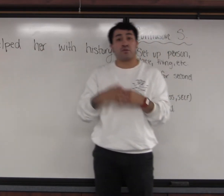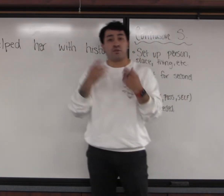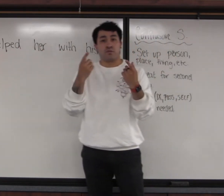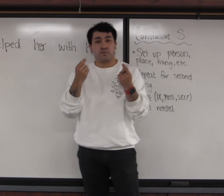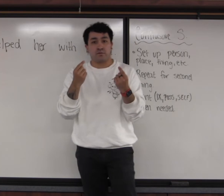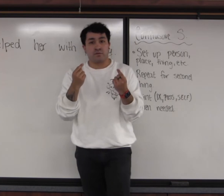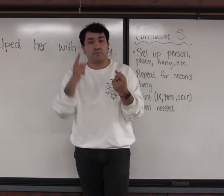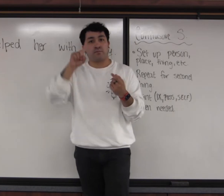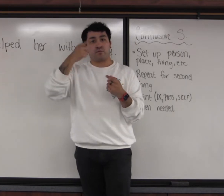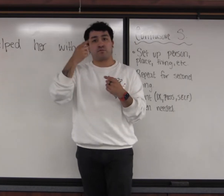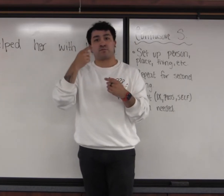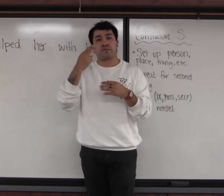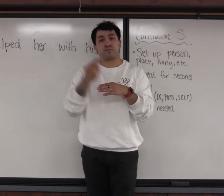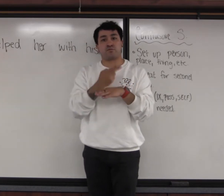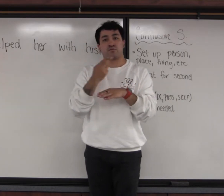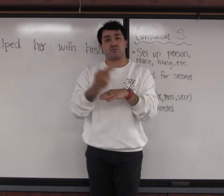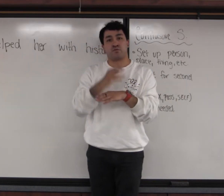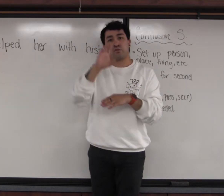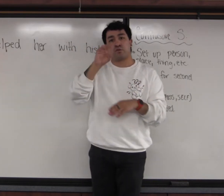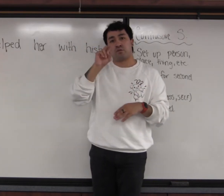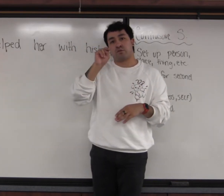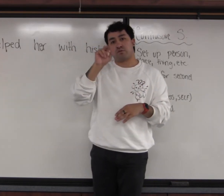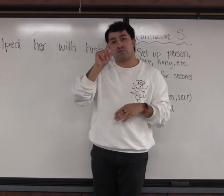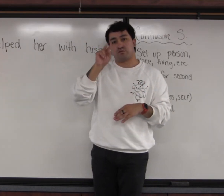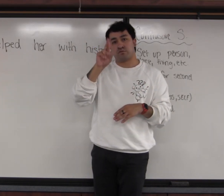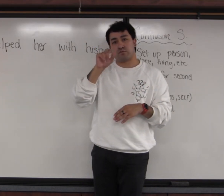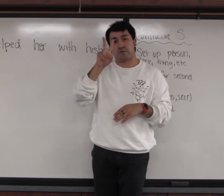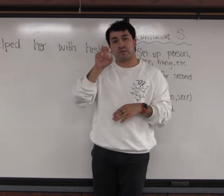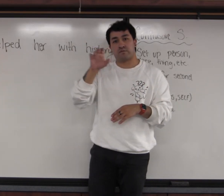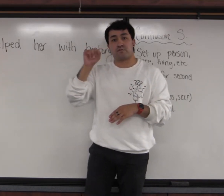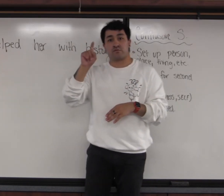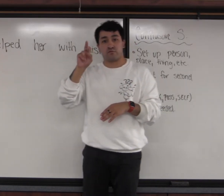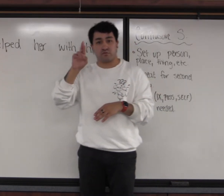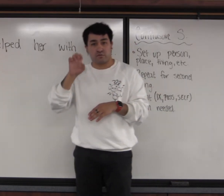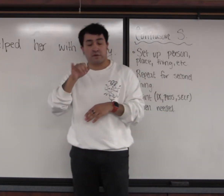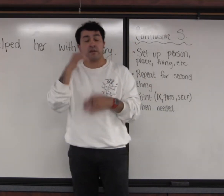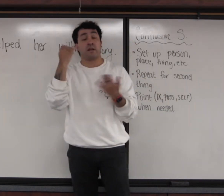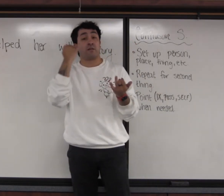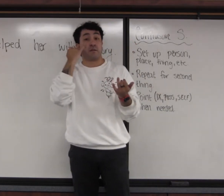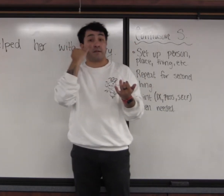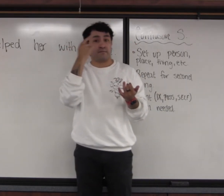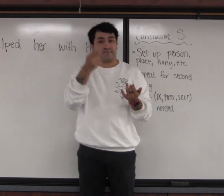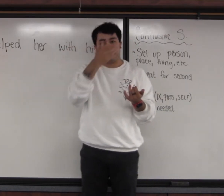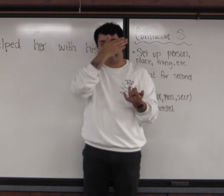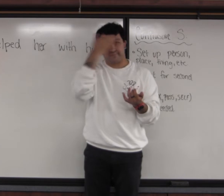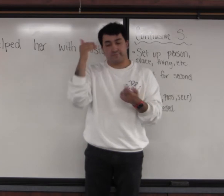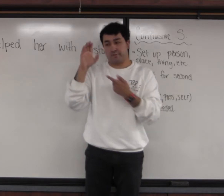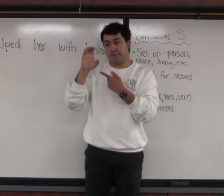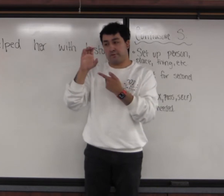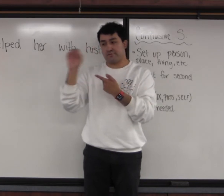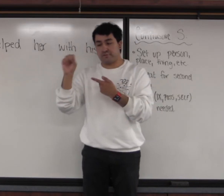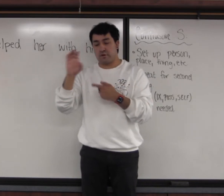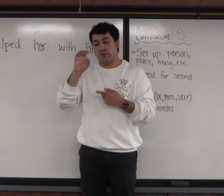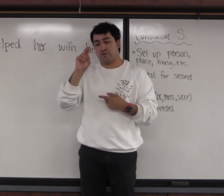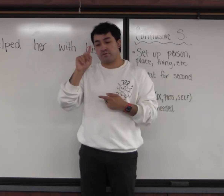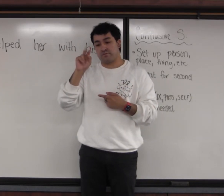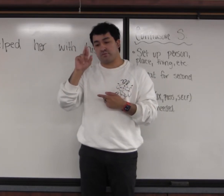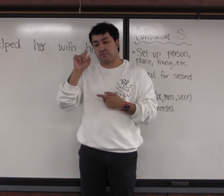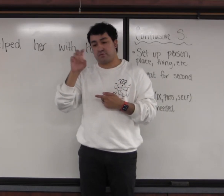with history. So the first thing we need to do is actually use the contrastive structure, and if you have